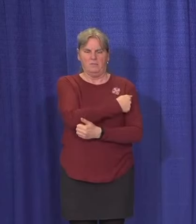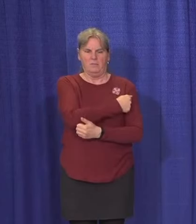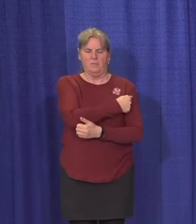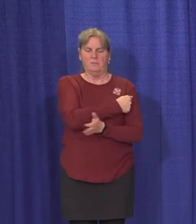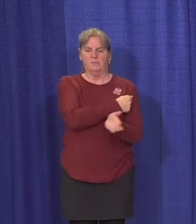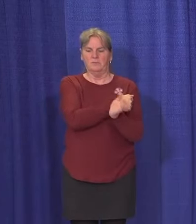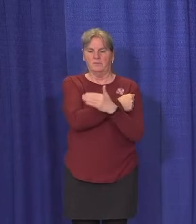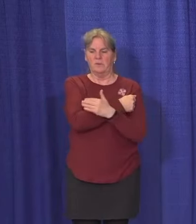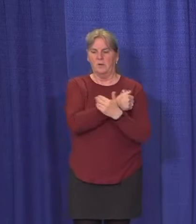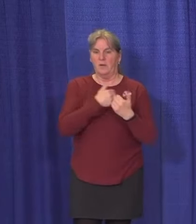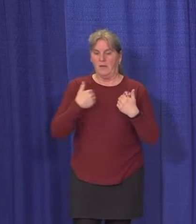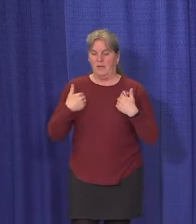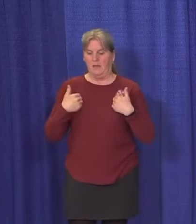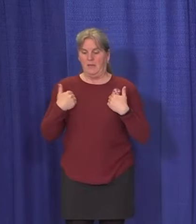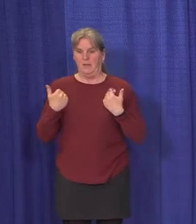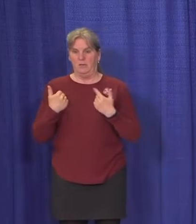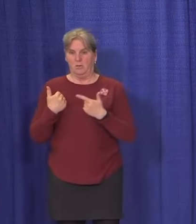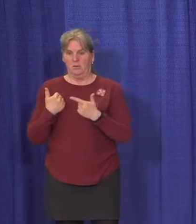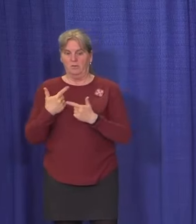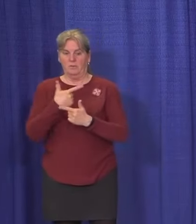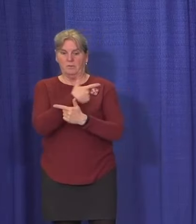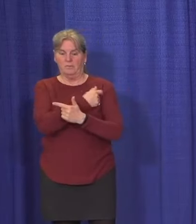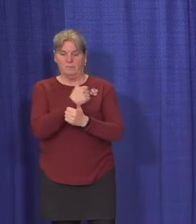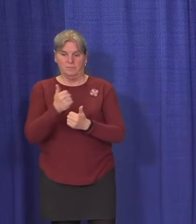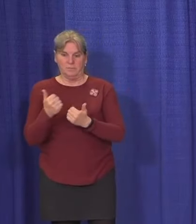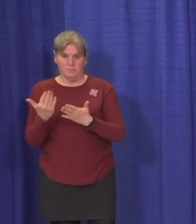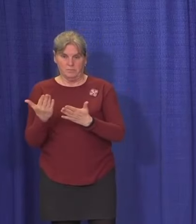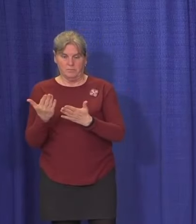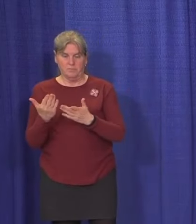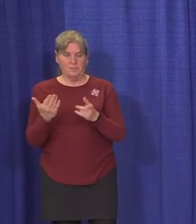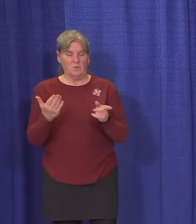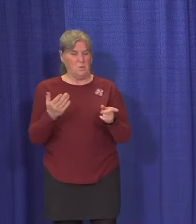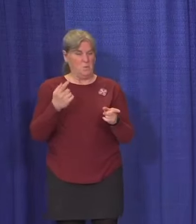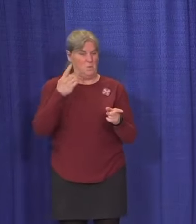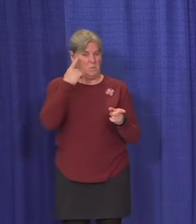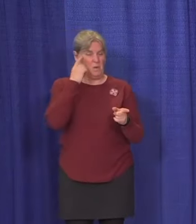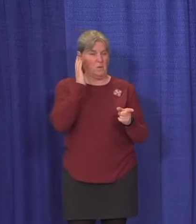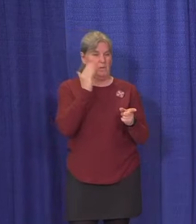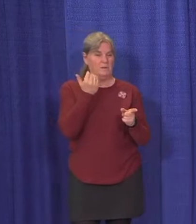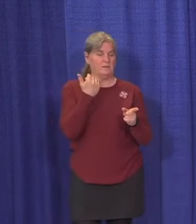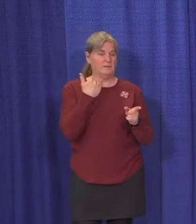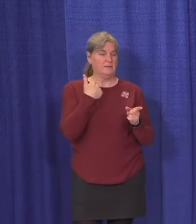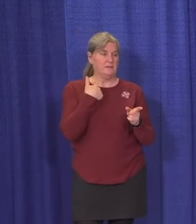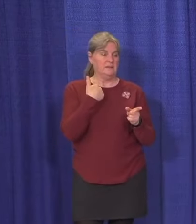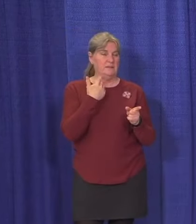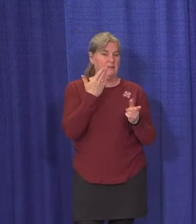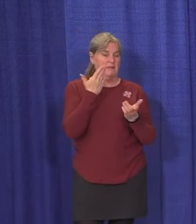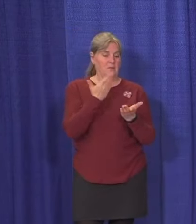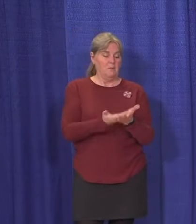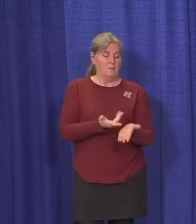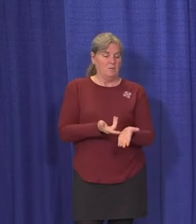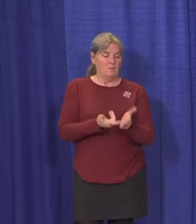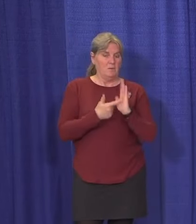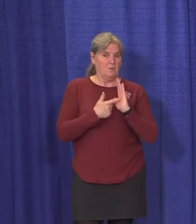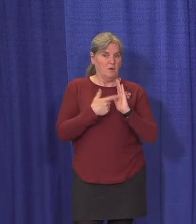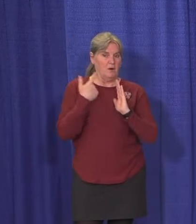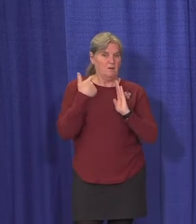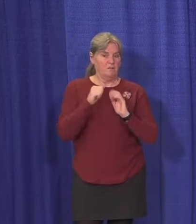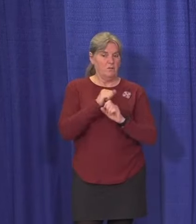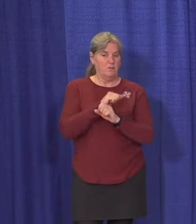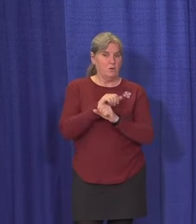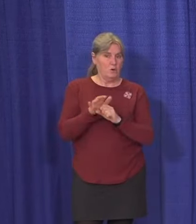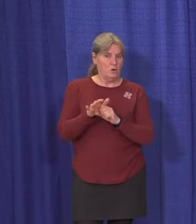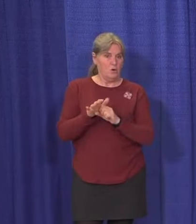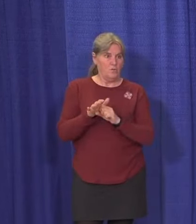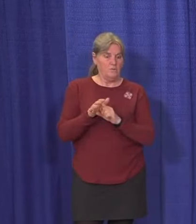vaccinated before the school year. Do you anticipate at any point that we'll see restrictions or documentation required for the COVID-19 vaccine